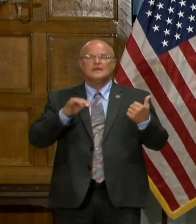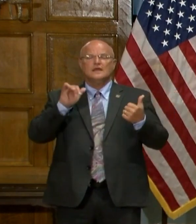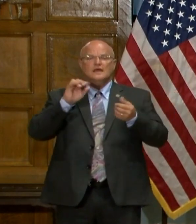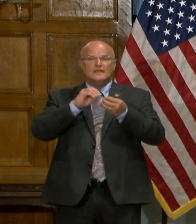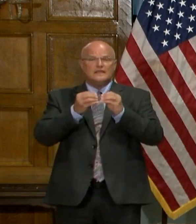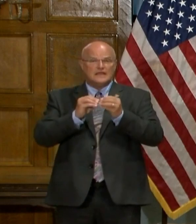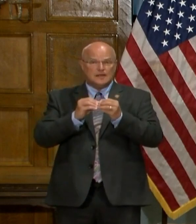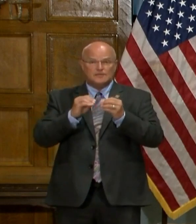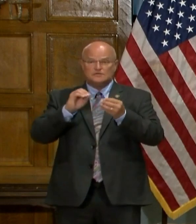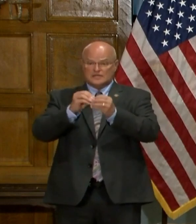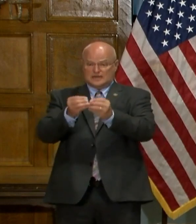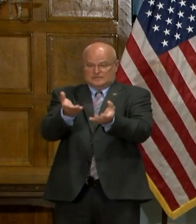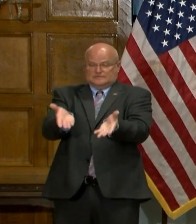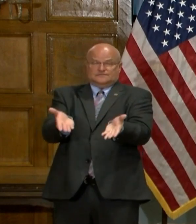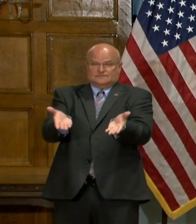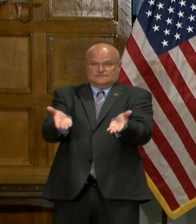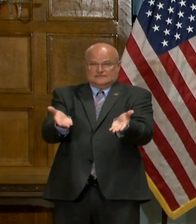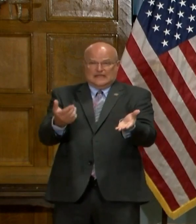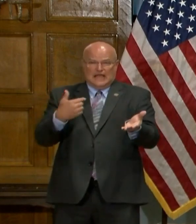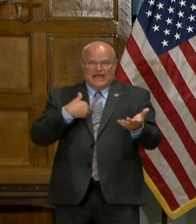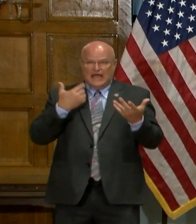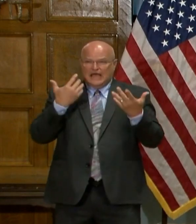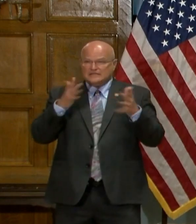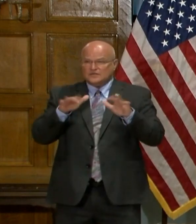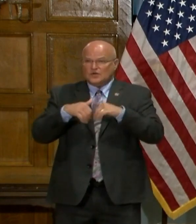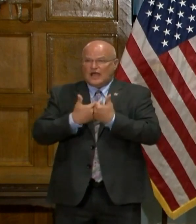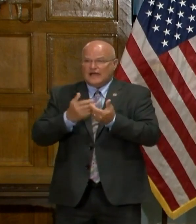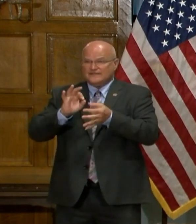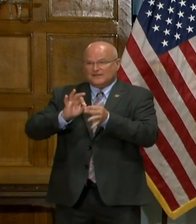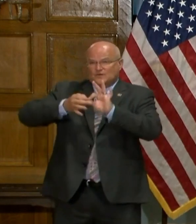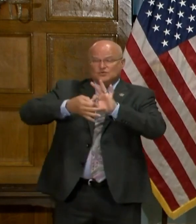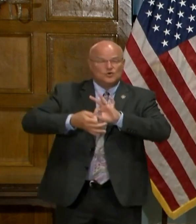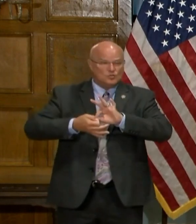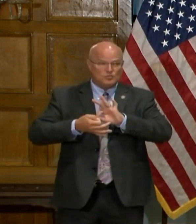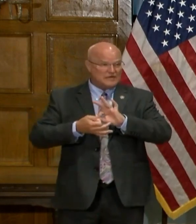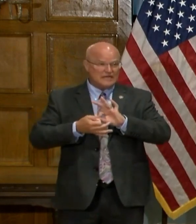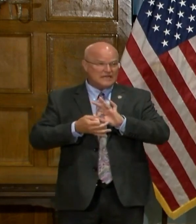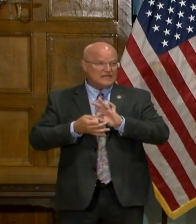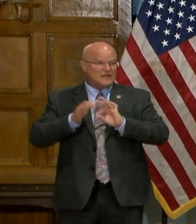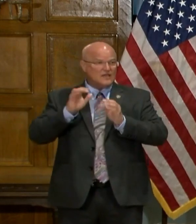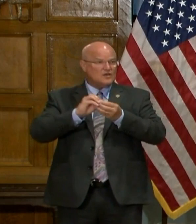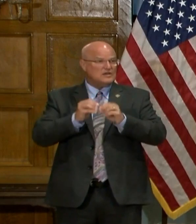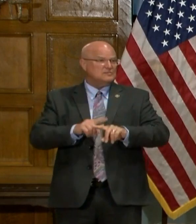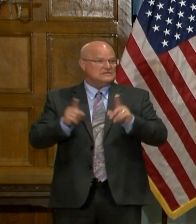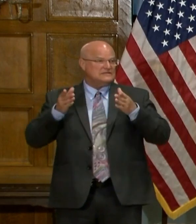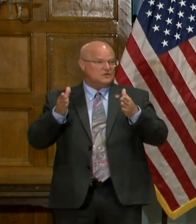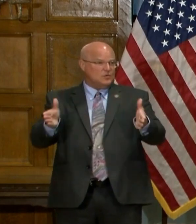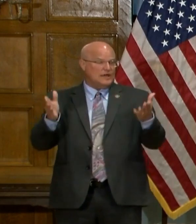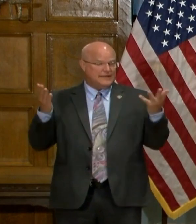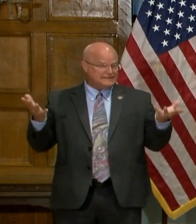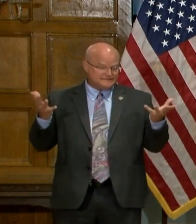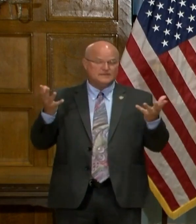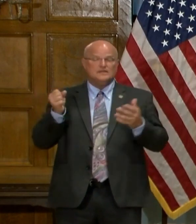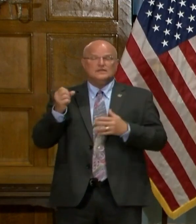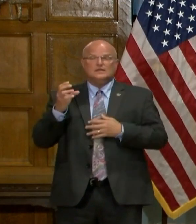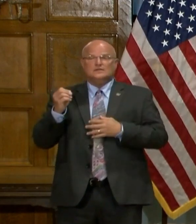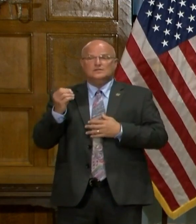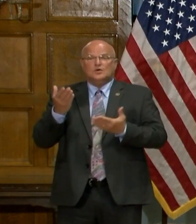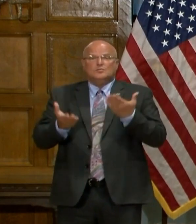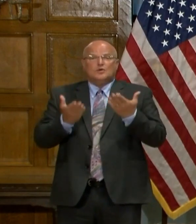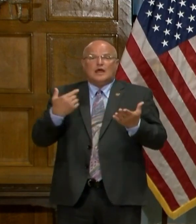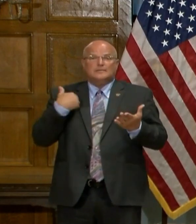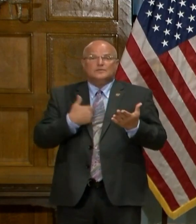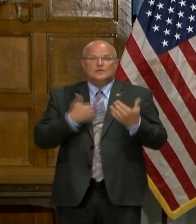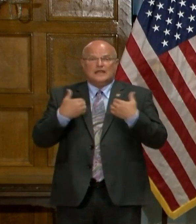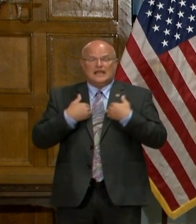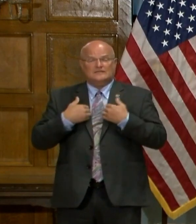The numbers are the numbers, so I don't know how they're interpreting it in a different way. So perhaps